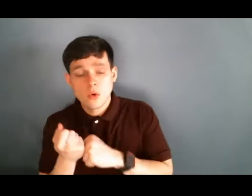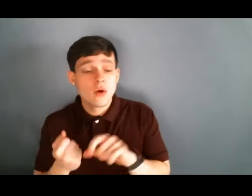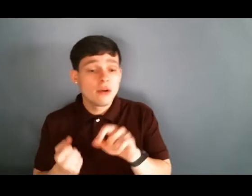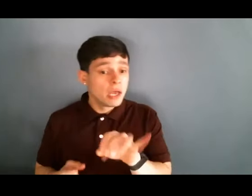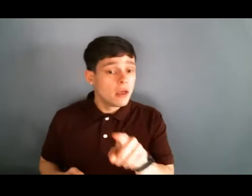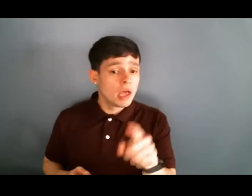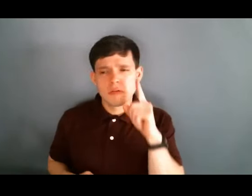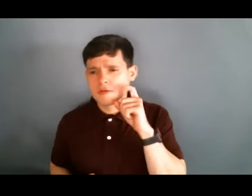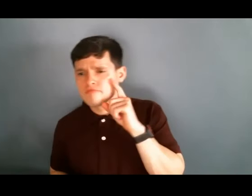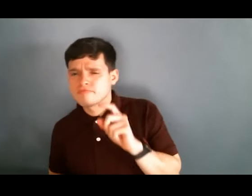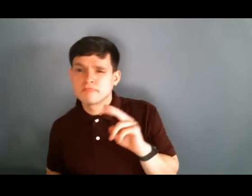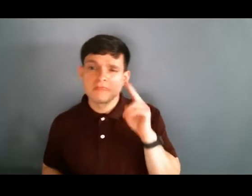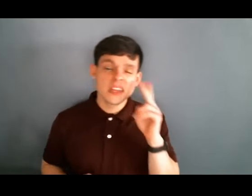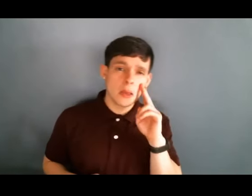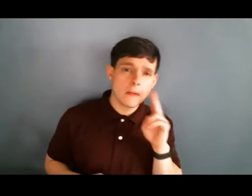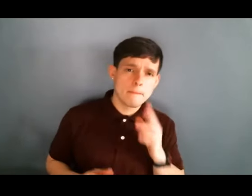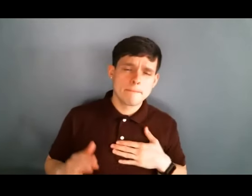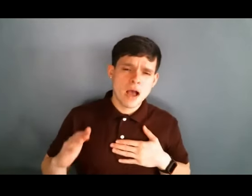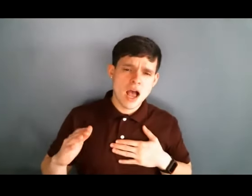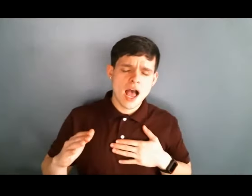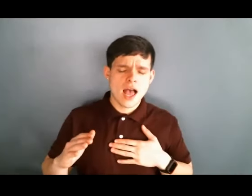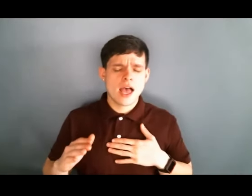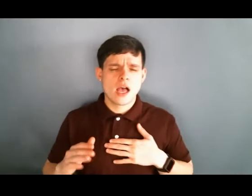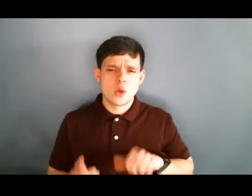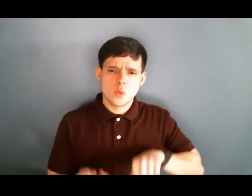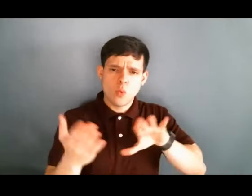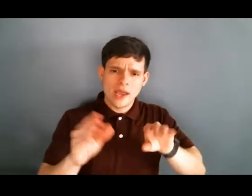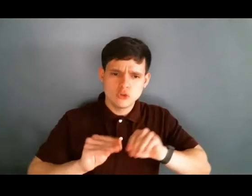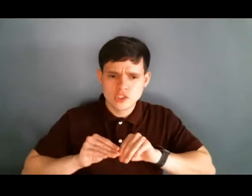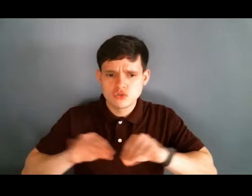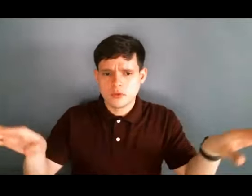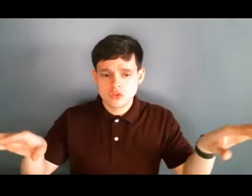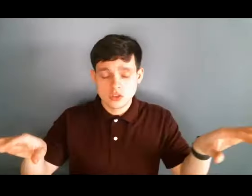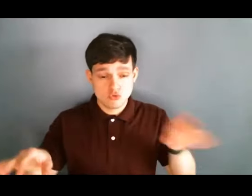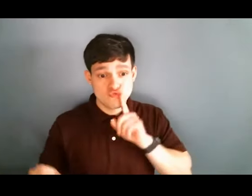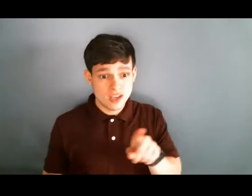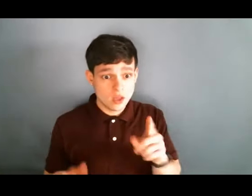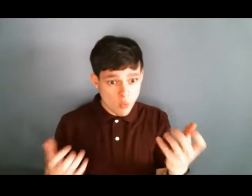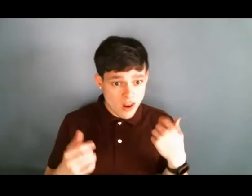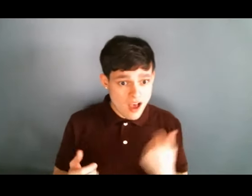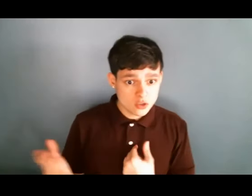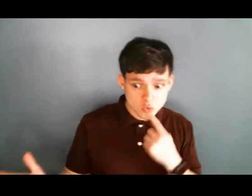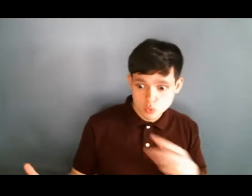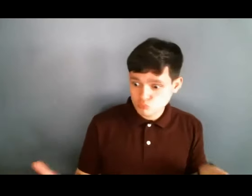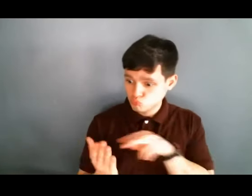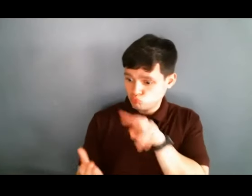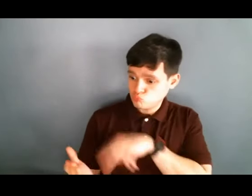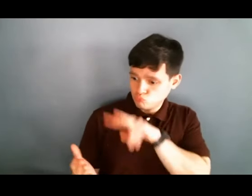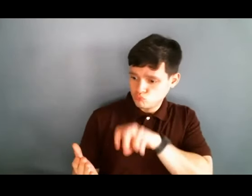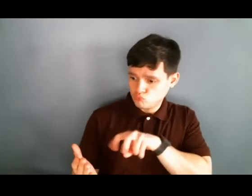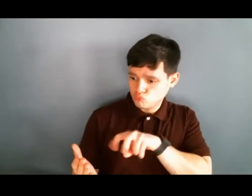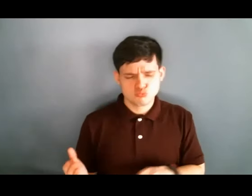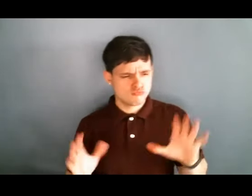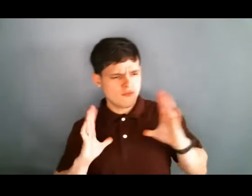the sort of way that you're thinking about distribution, you know, really is something that we should take a look at, no project is